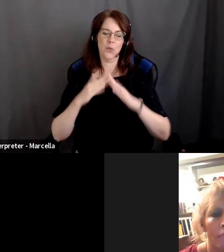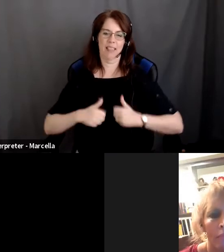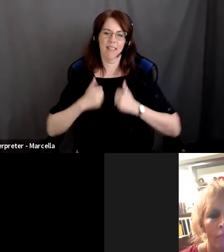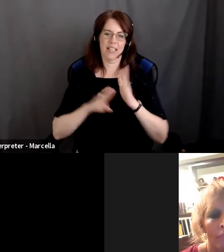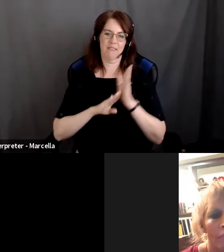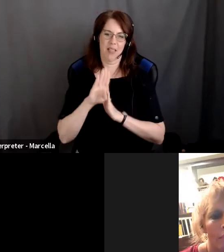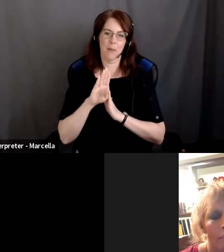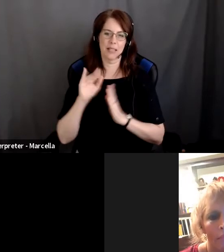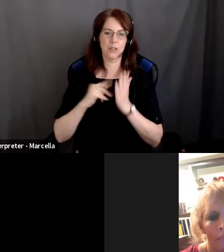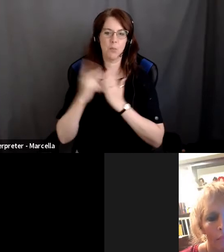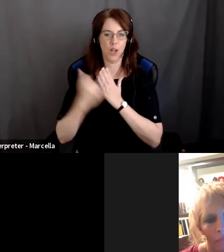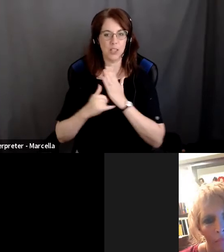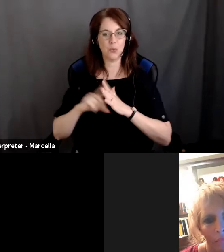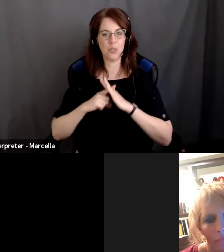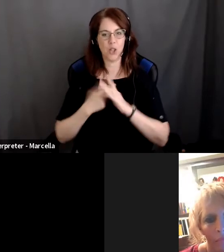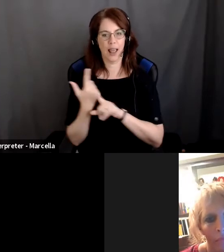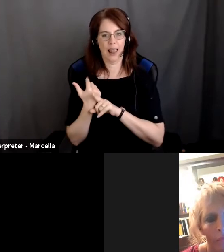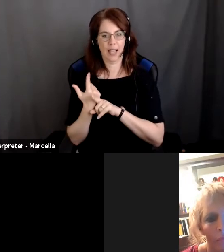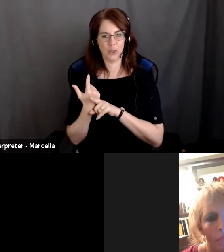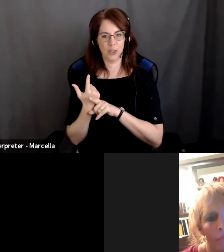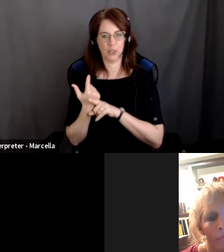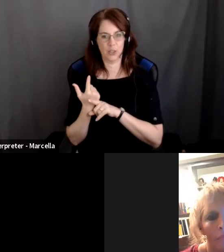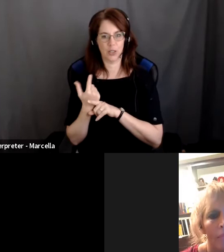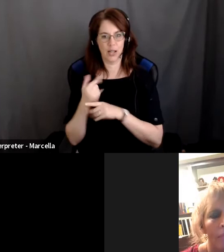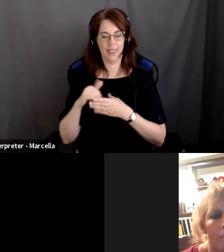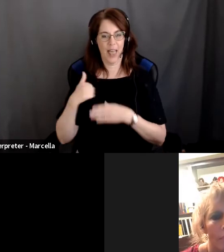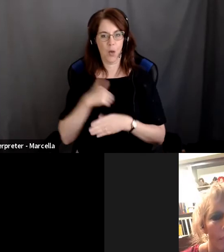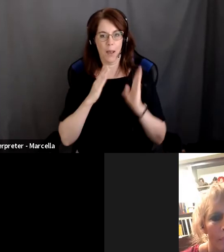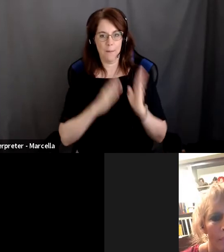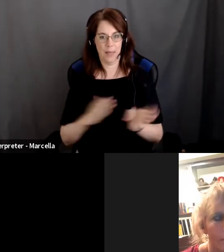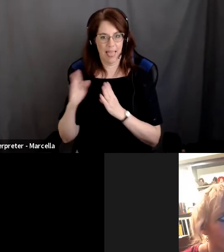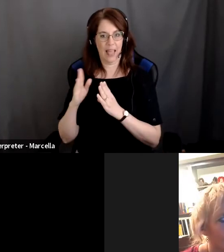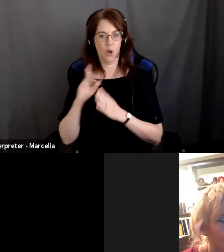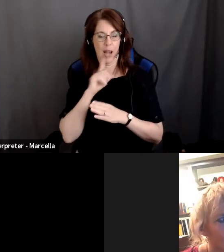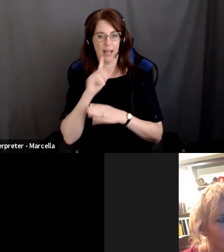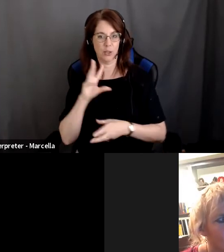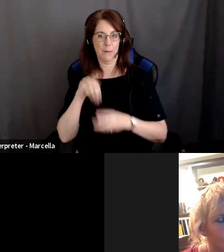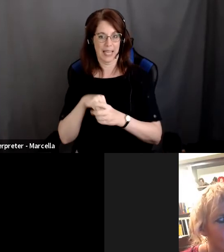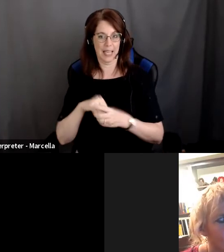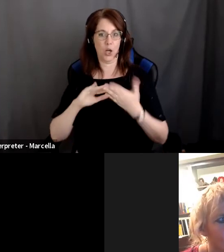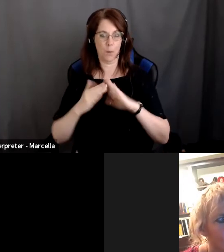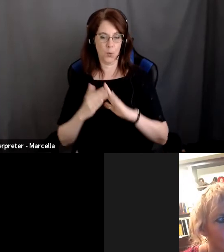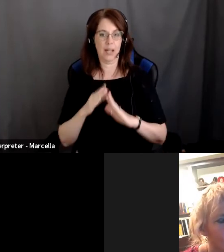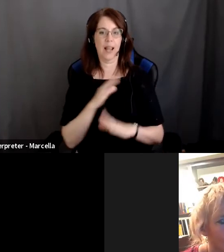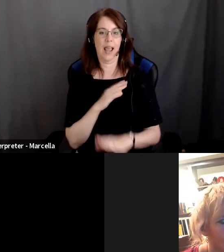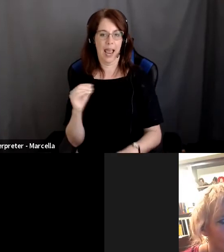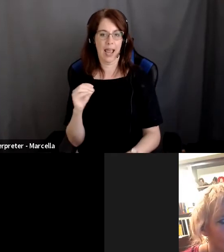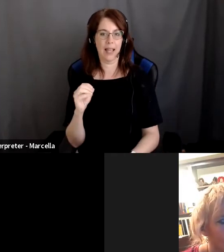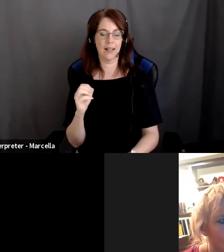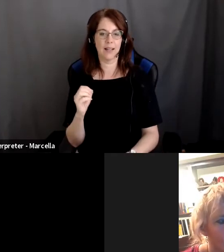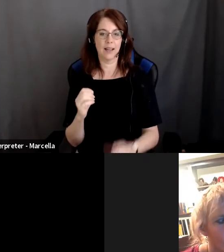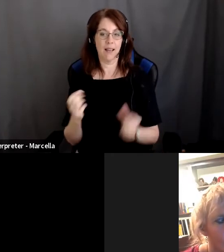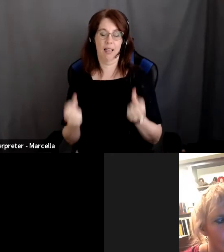project that we started last year where we planned on actually being in community and in a number